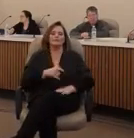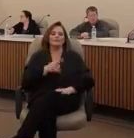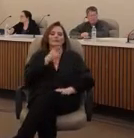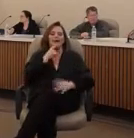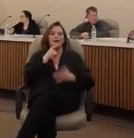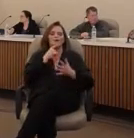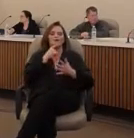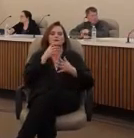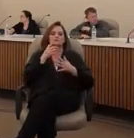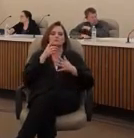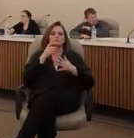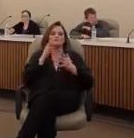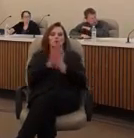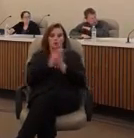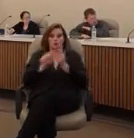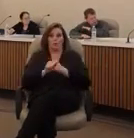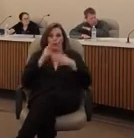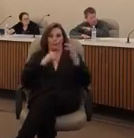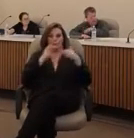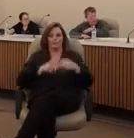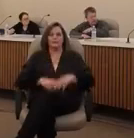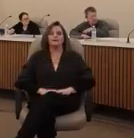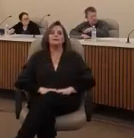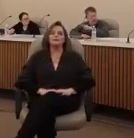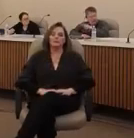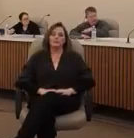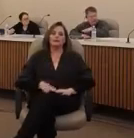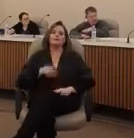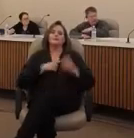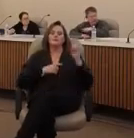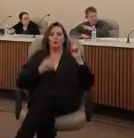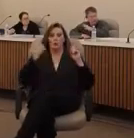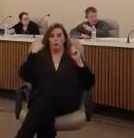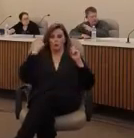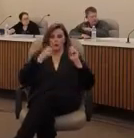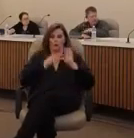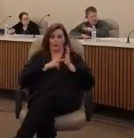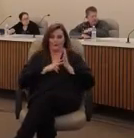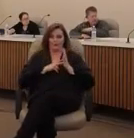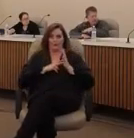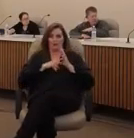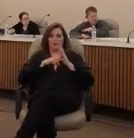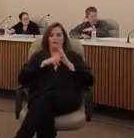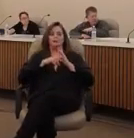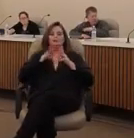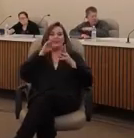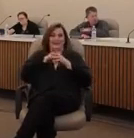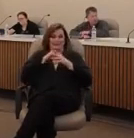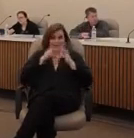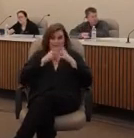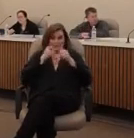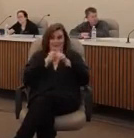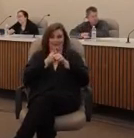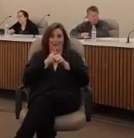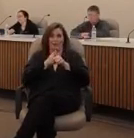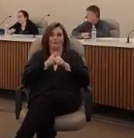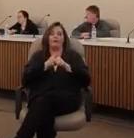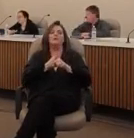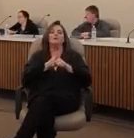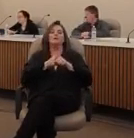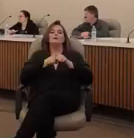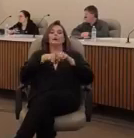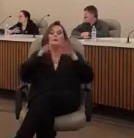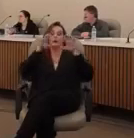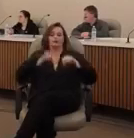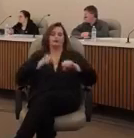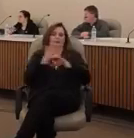building itself. They're basically tearing out everything inside the building, inside the garage, the 3 garage bays. Good. But the gas